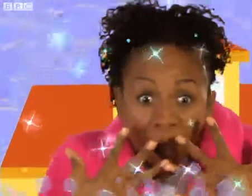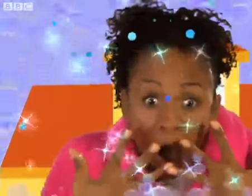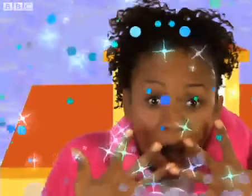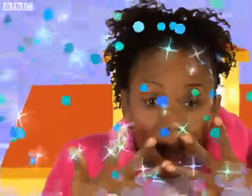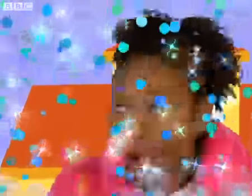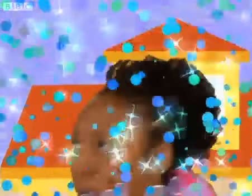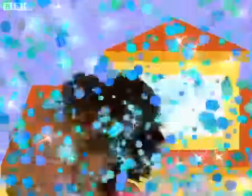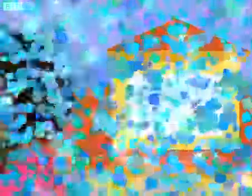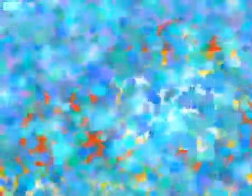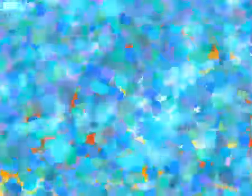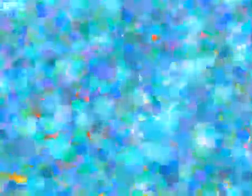Oh.